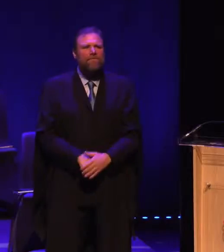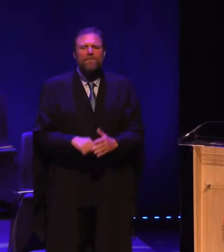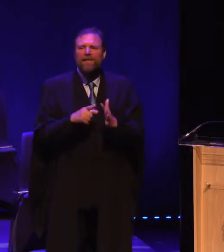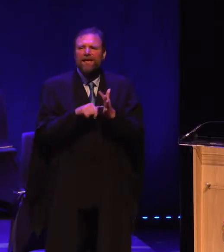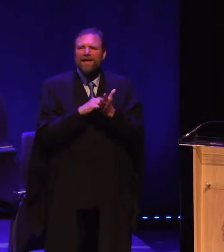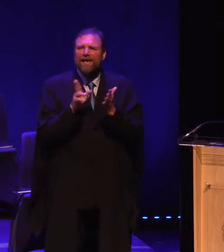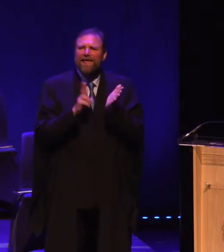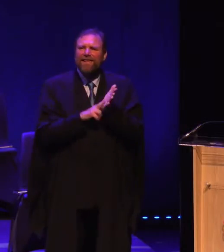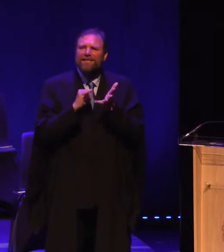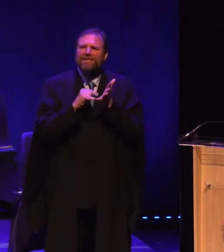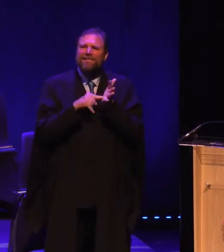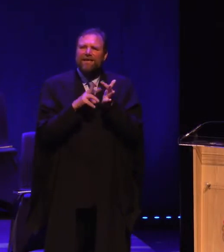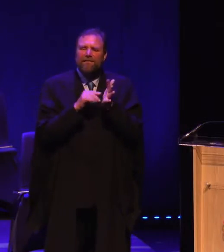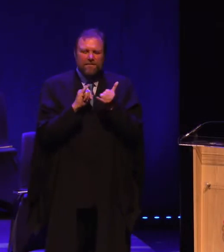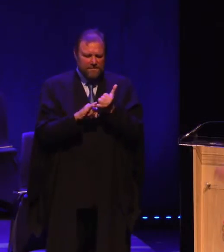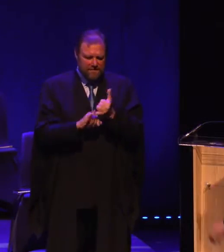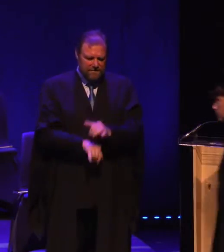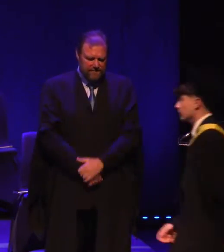Ethan Stevens.